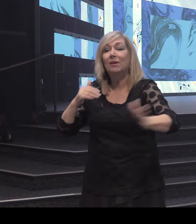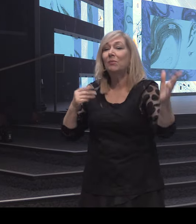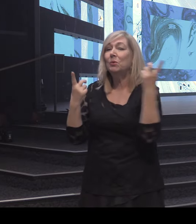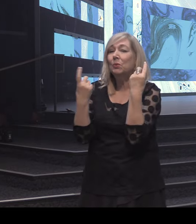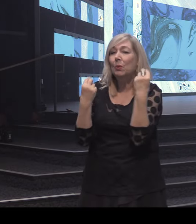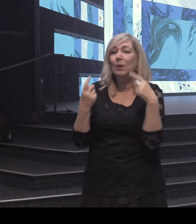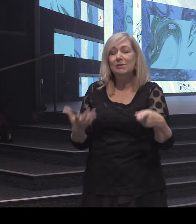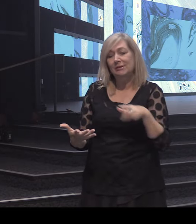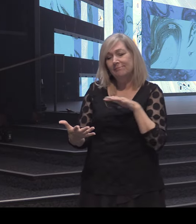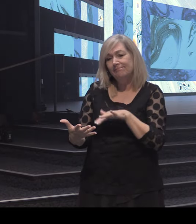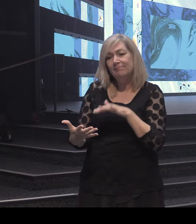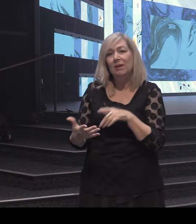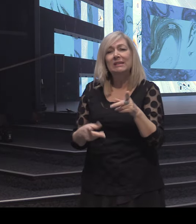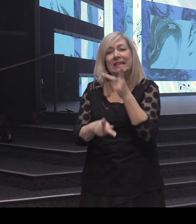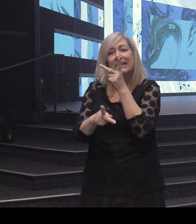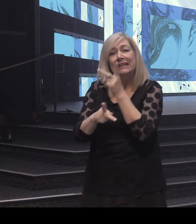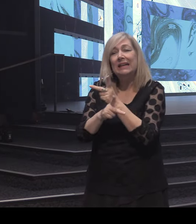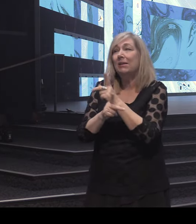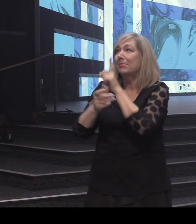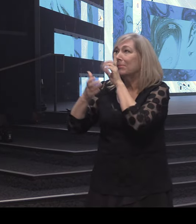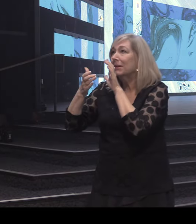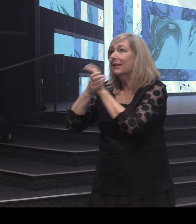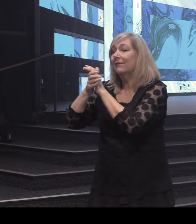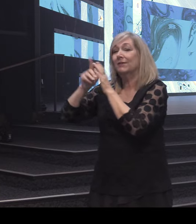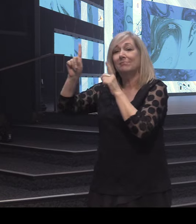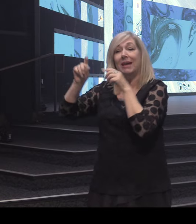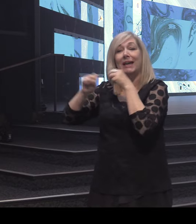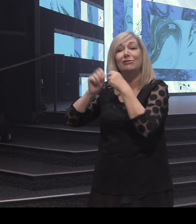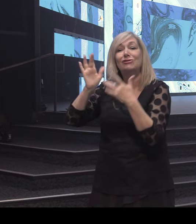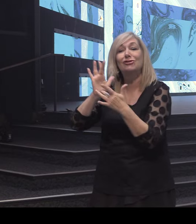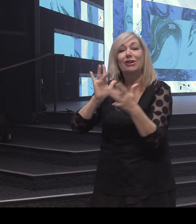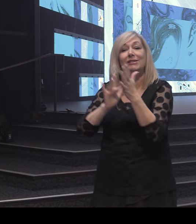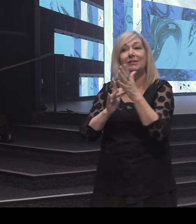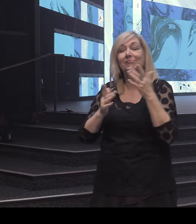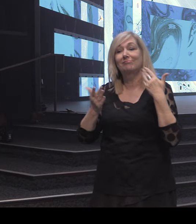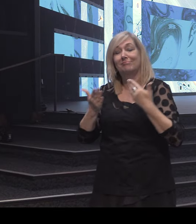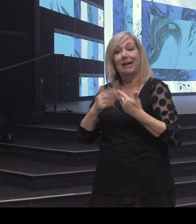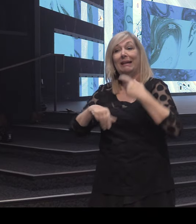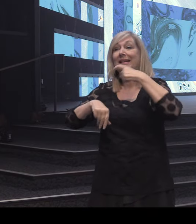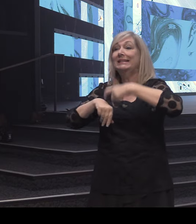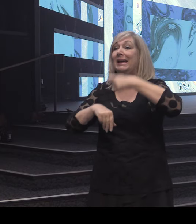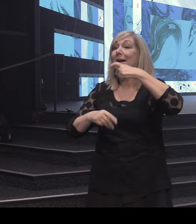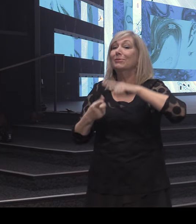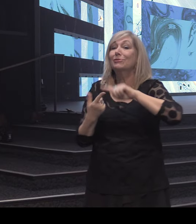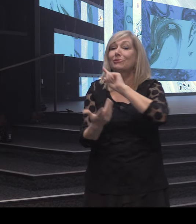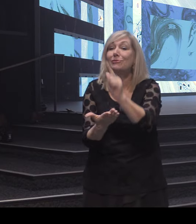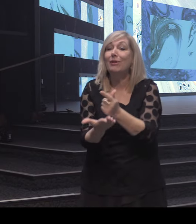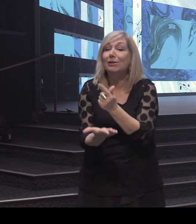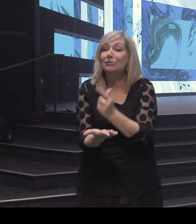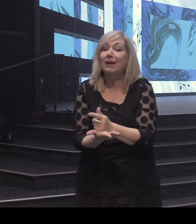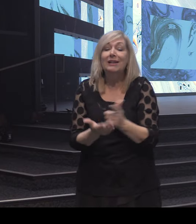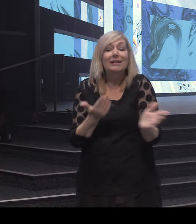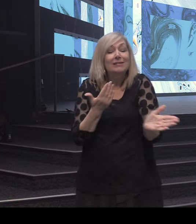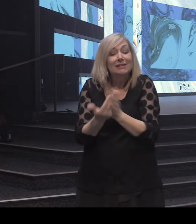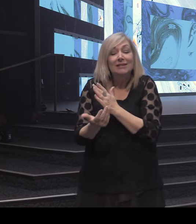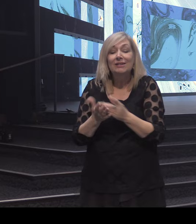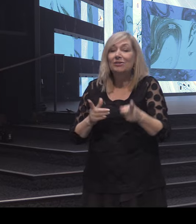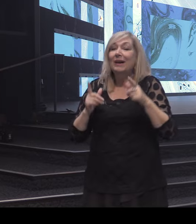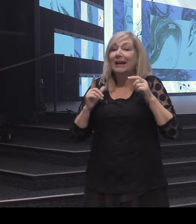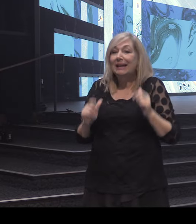was basically to keep believing in Jesus at the time of her graduation. You know, if she could just stay away from